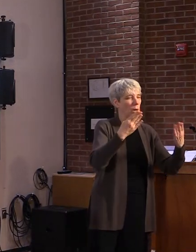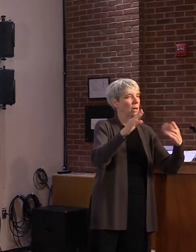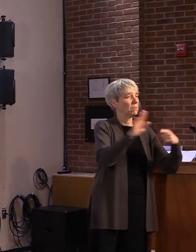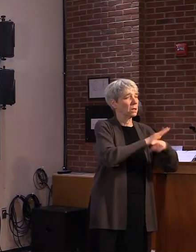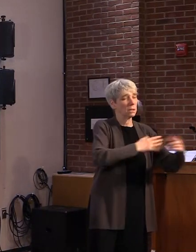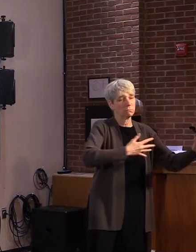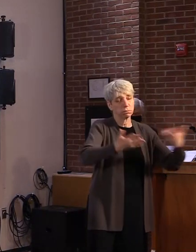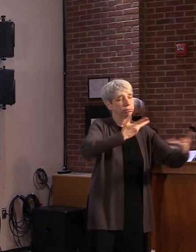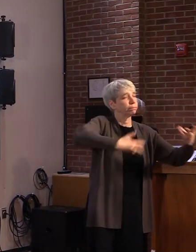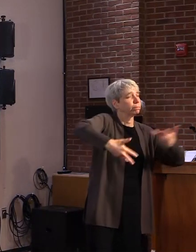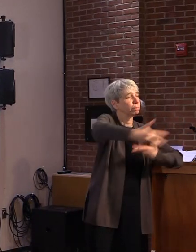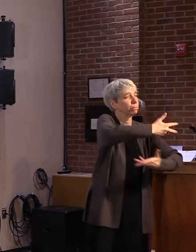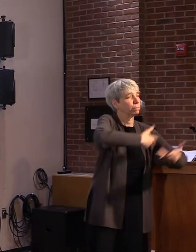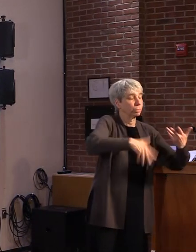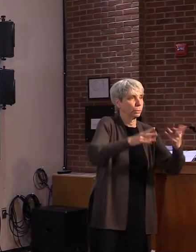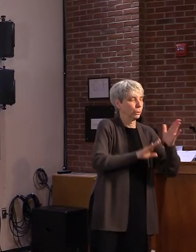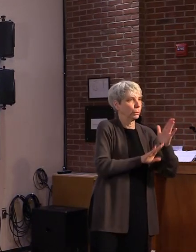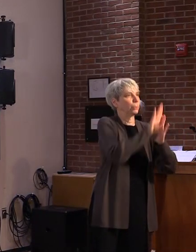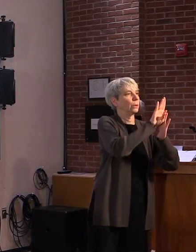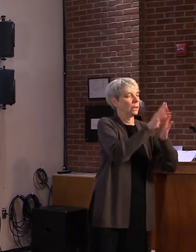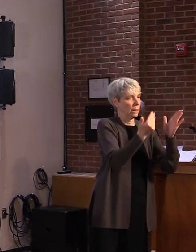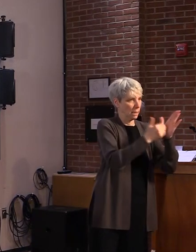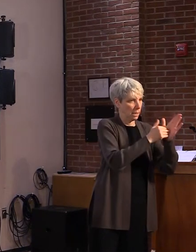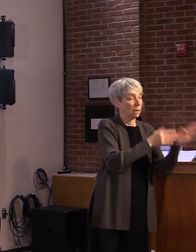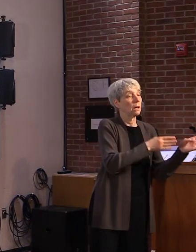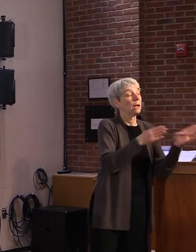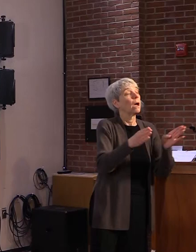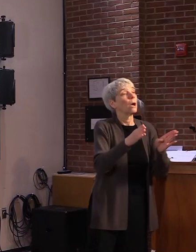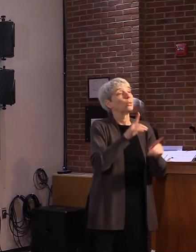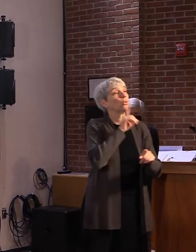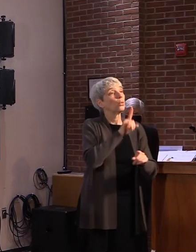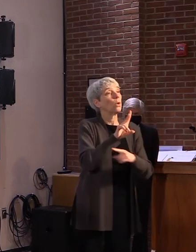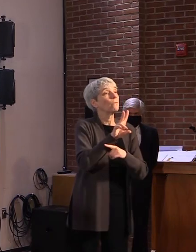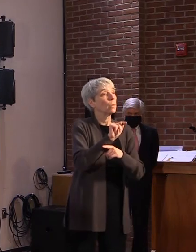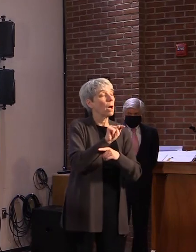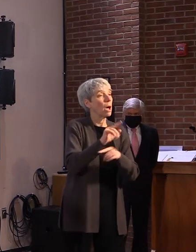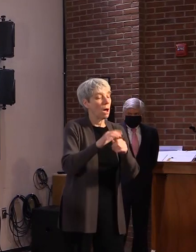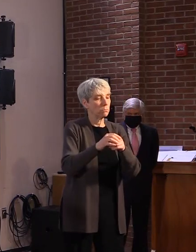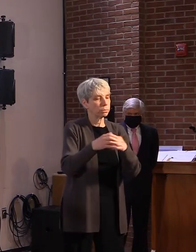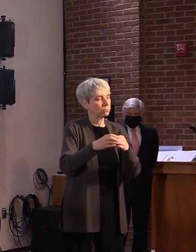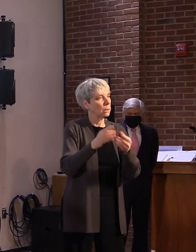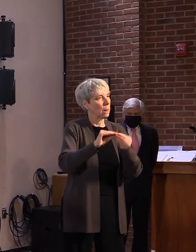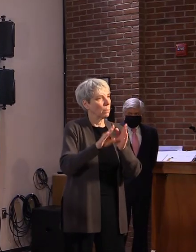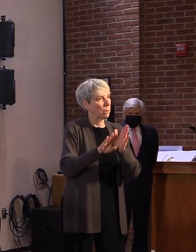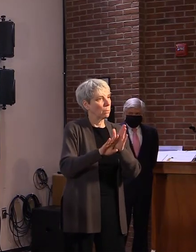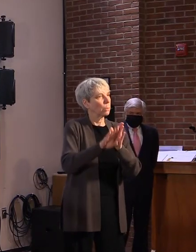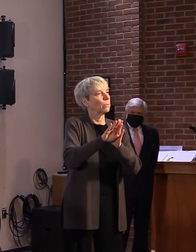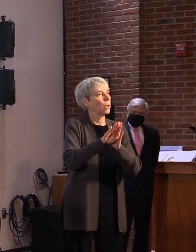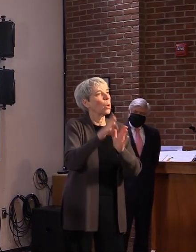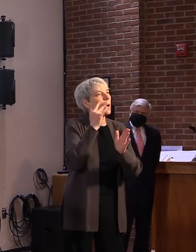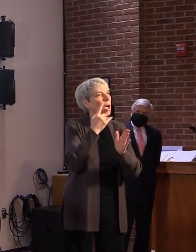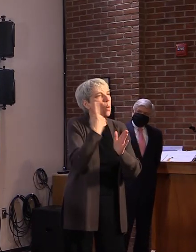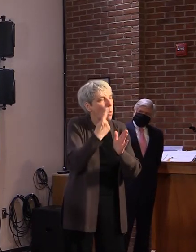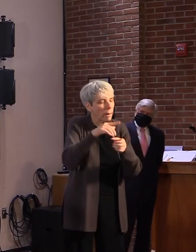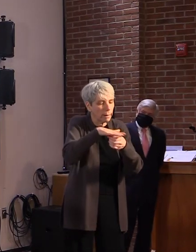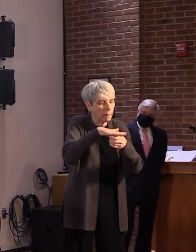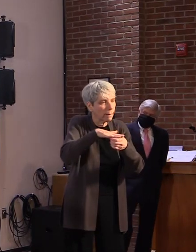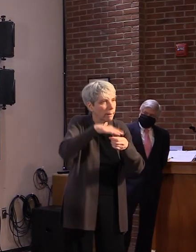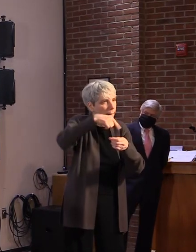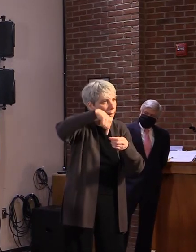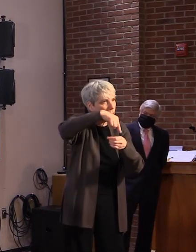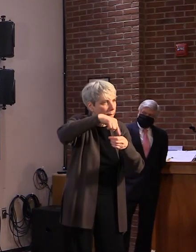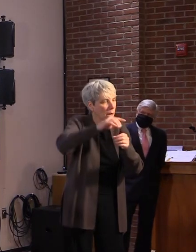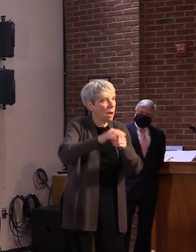it was going upwards again, clearly was related to a single outbreak in the state. We